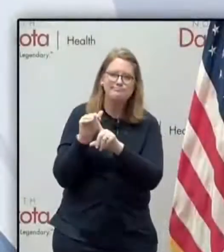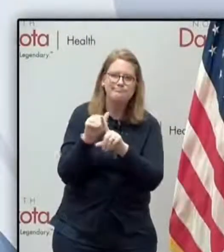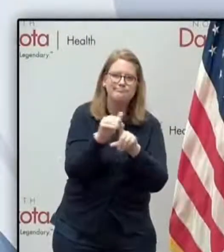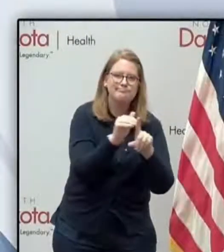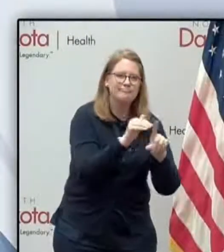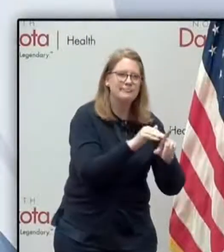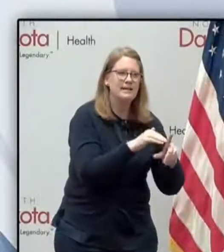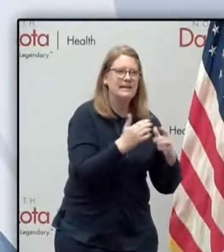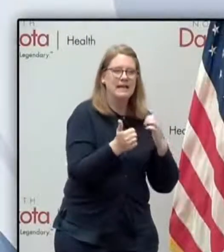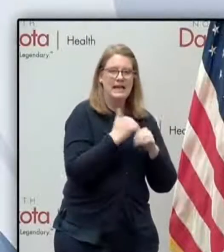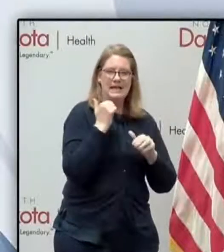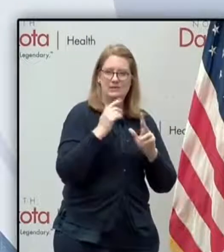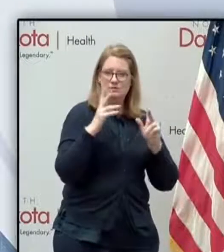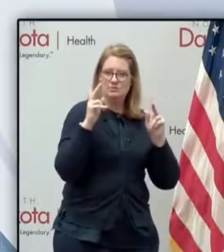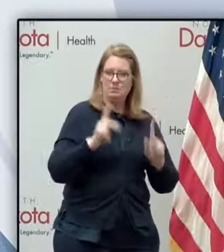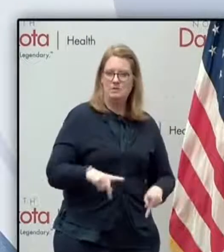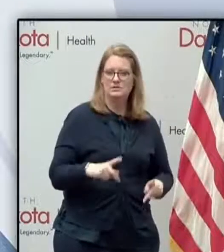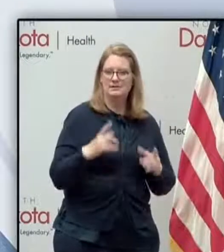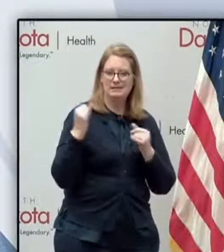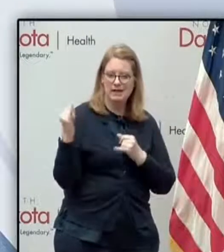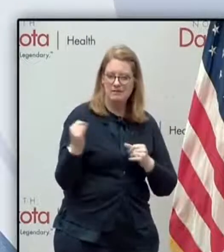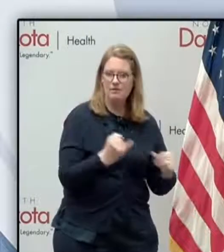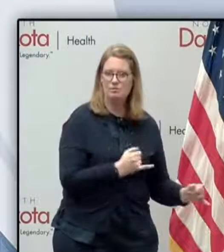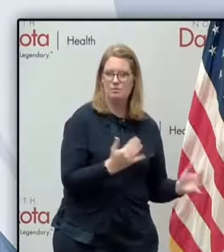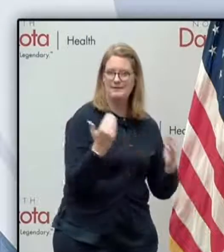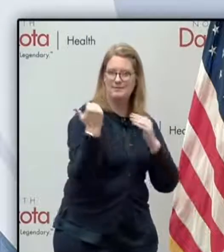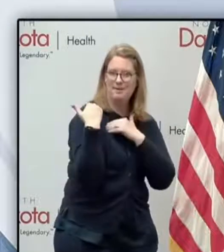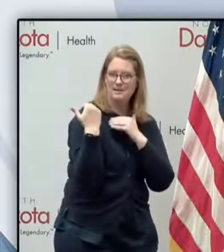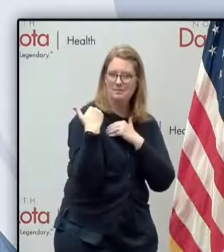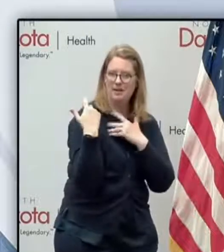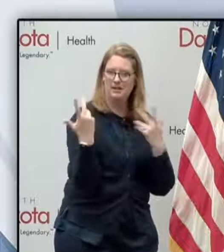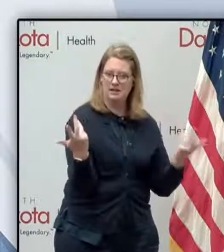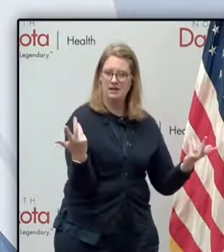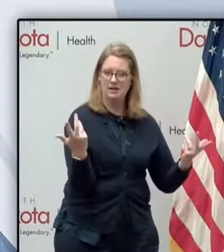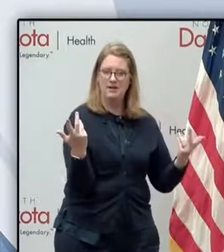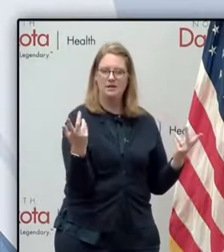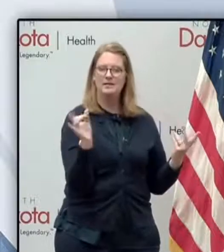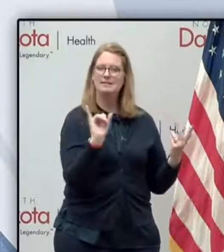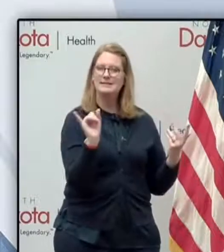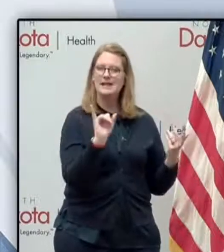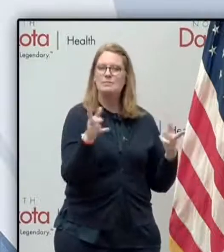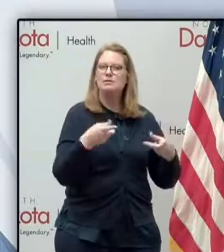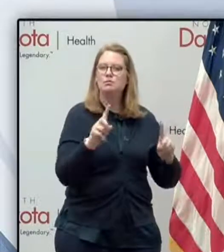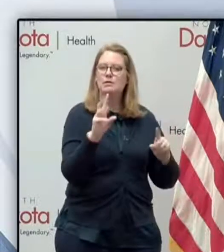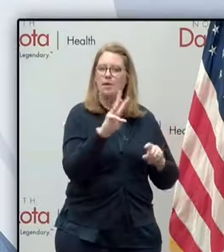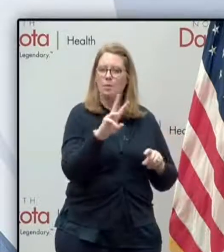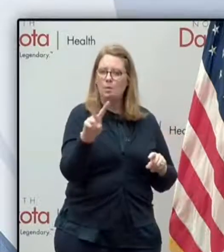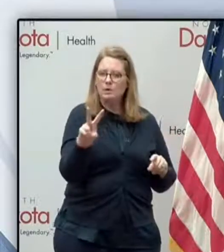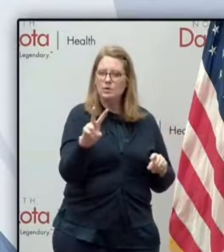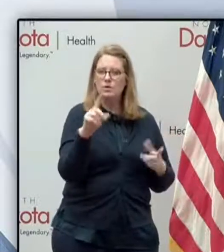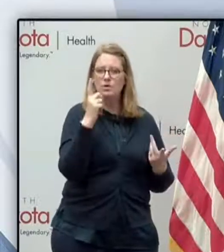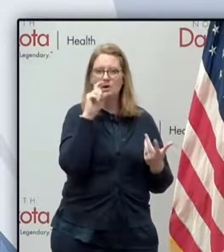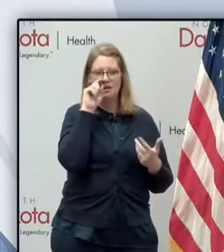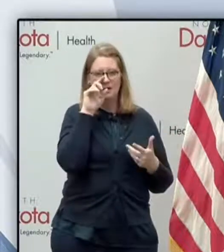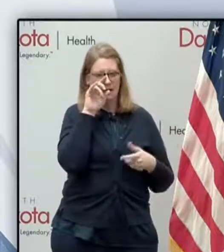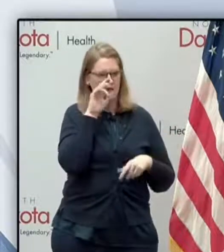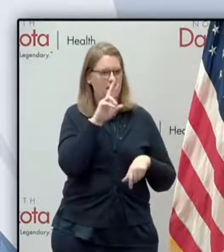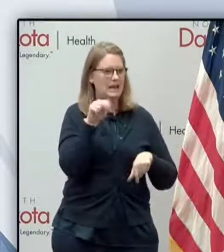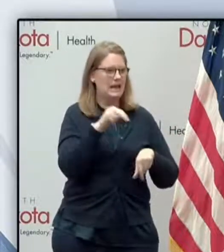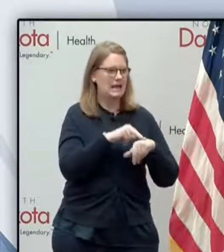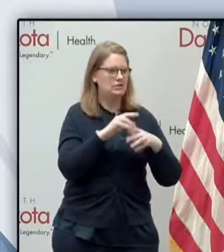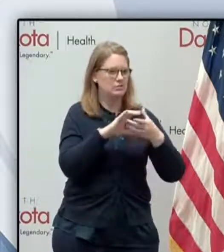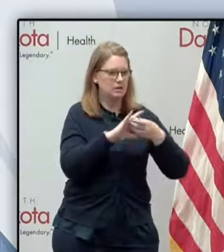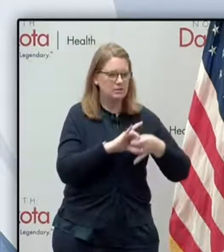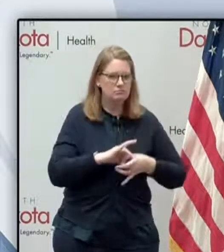individual role plays, the individual responsibility that played such a big part, like during World War II, to how the nation came together